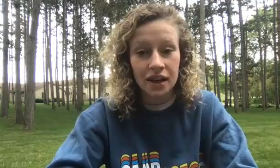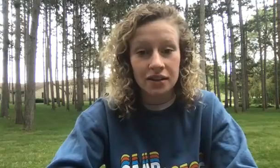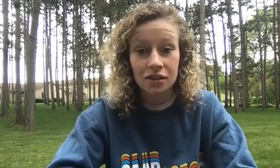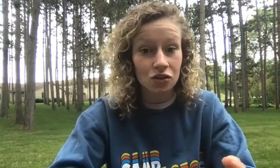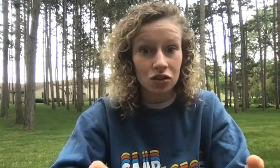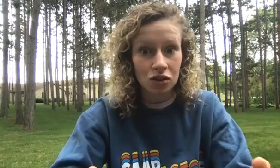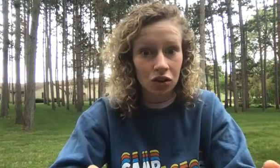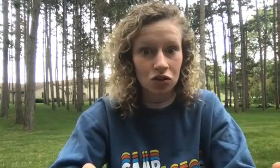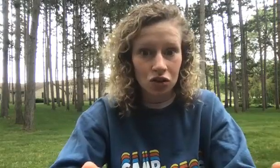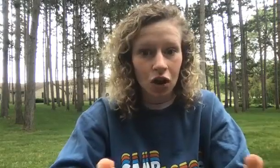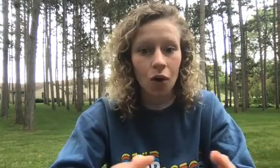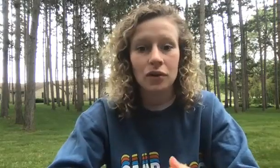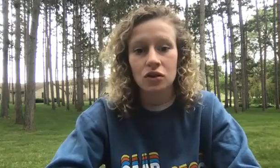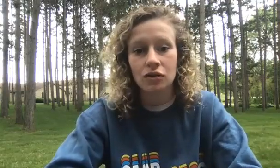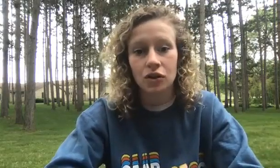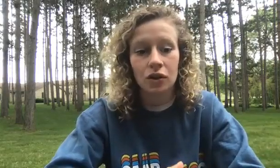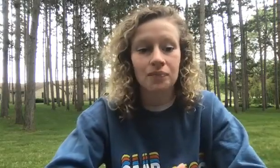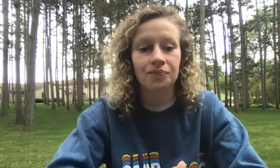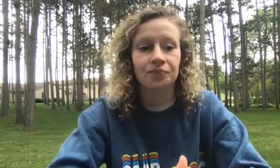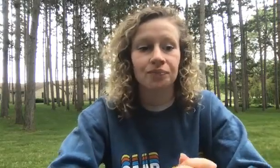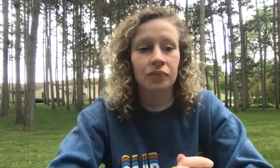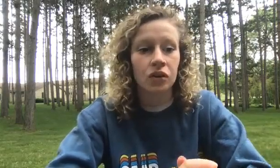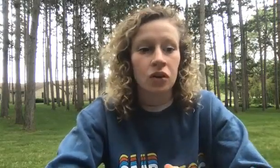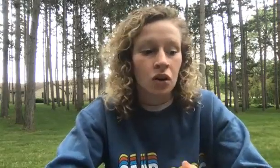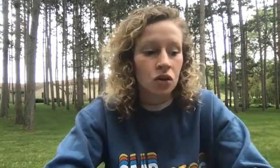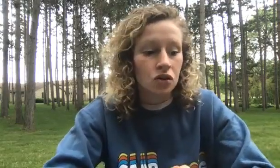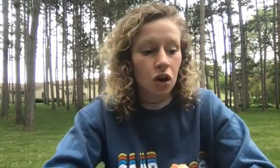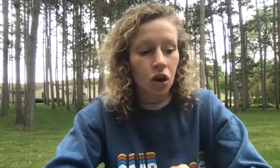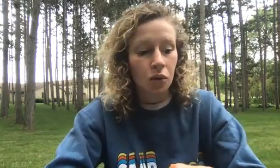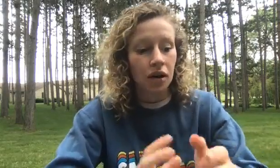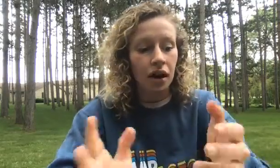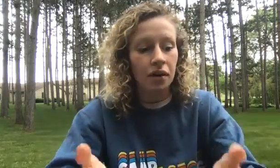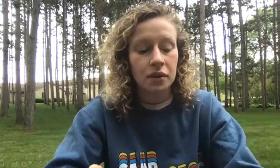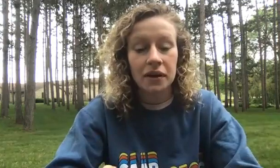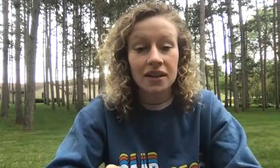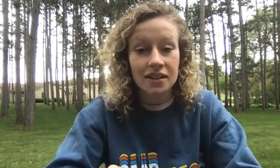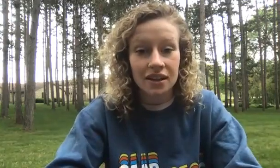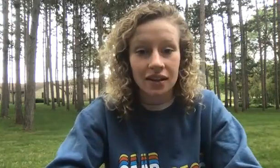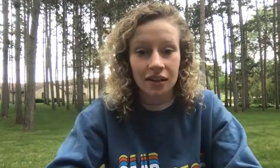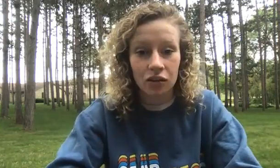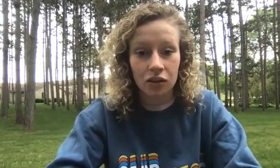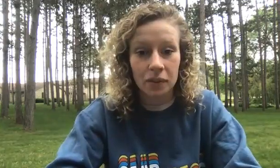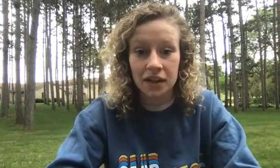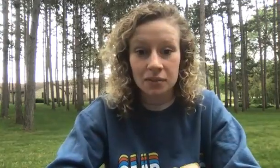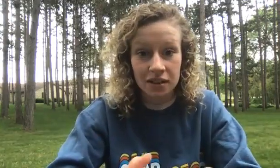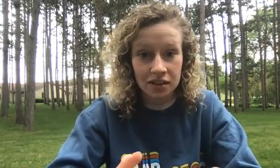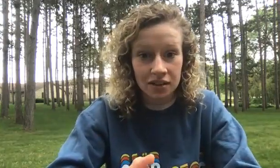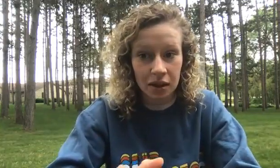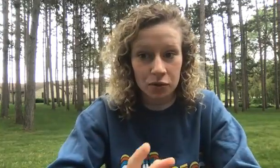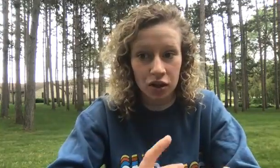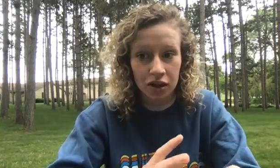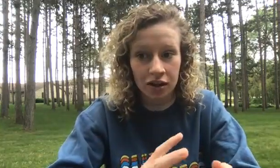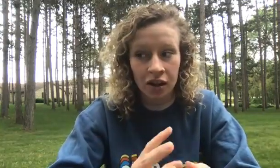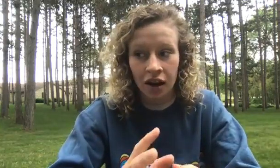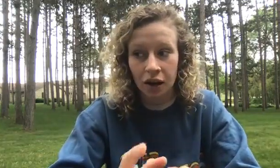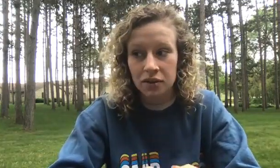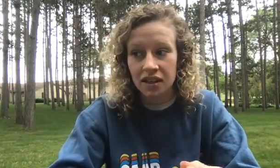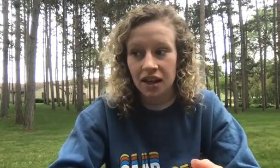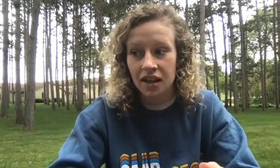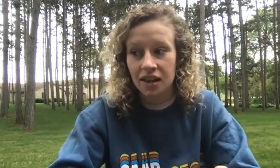that are just good to know in general. So the biggest thing or the biggest misconception I would say is